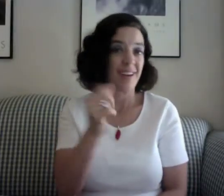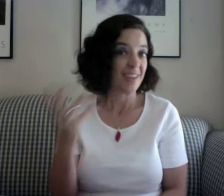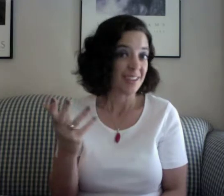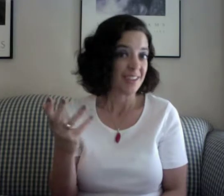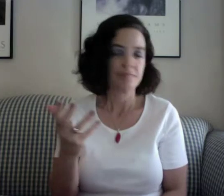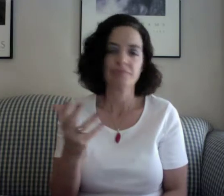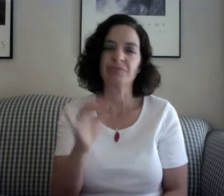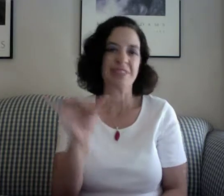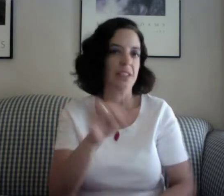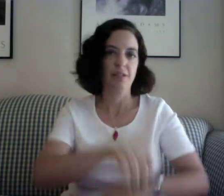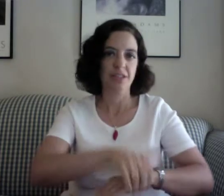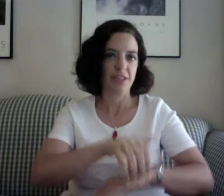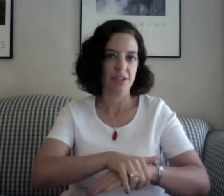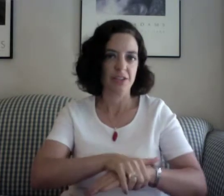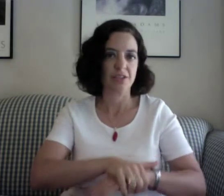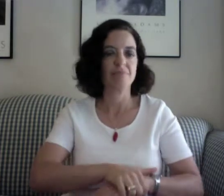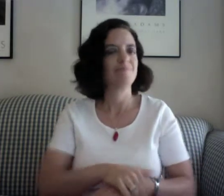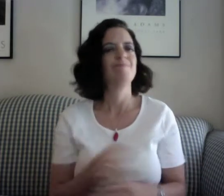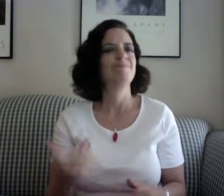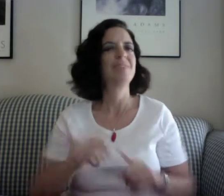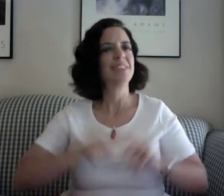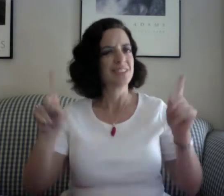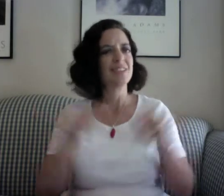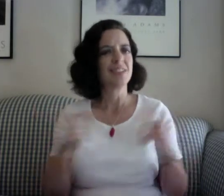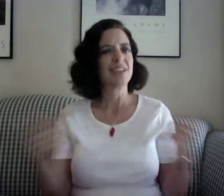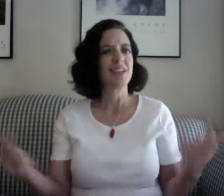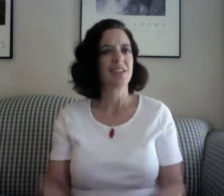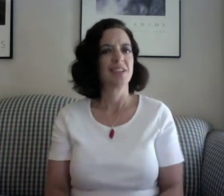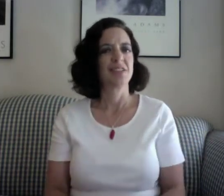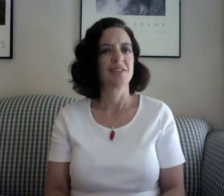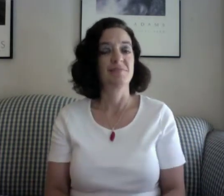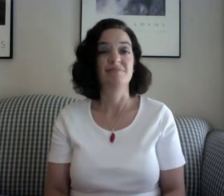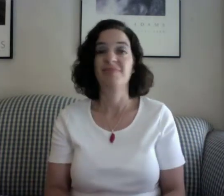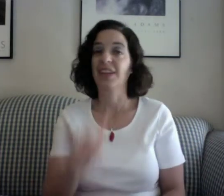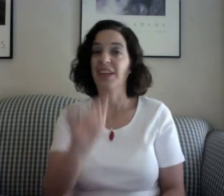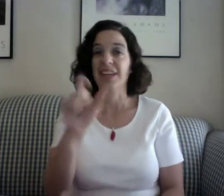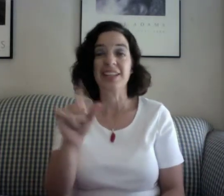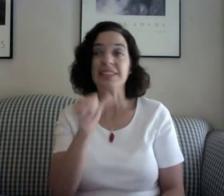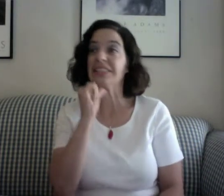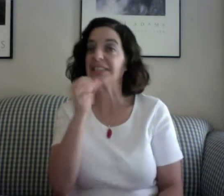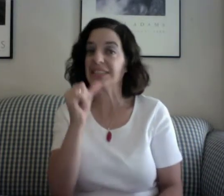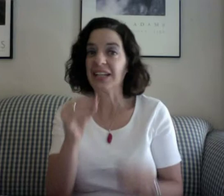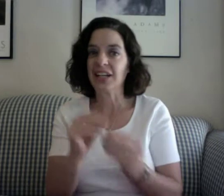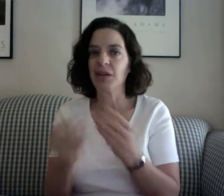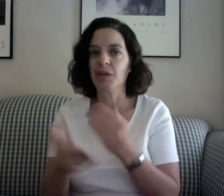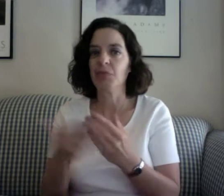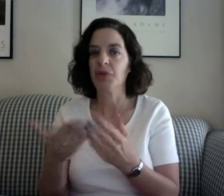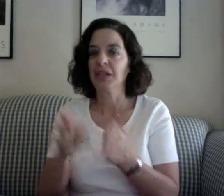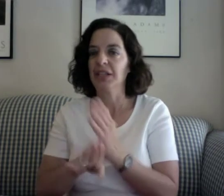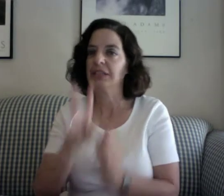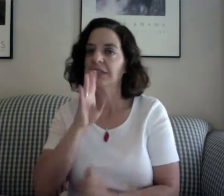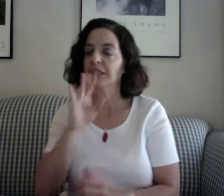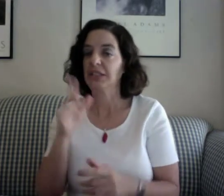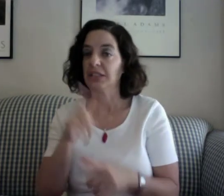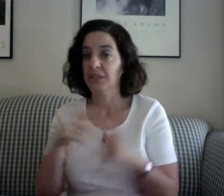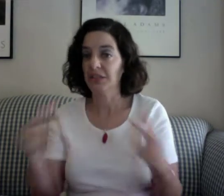what ASL is not. It's not the same as English. It's a different language. It's not easier than a spoken